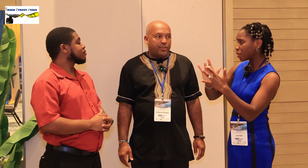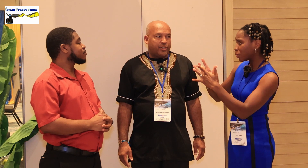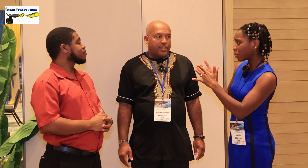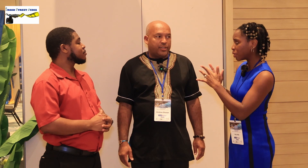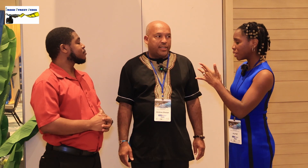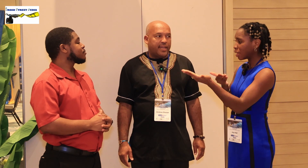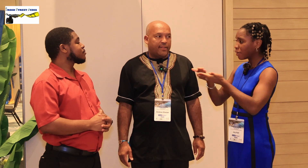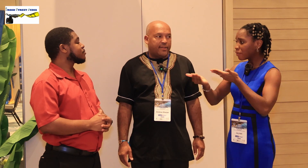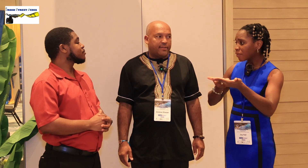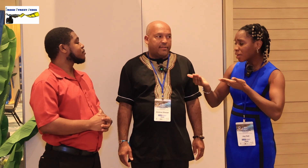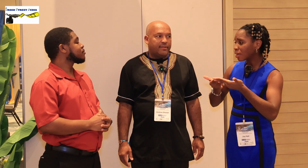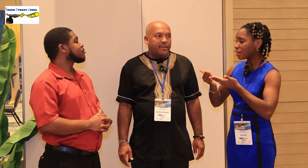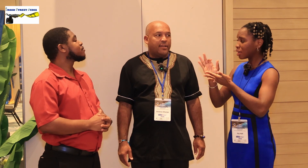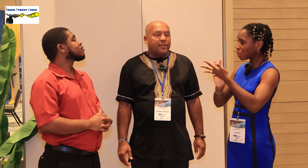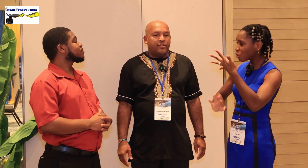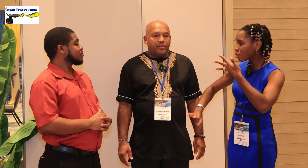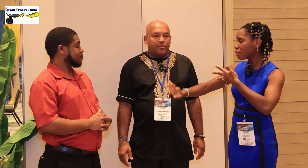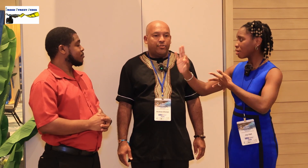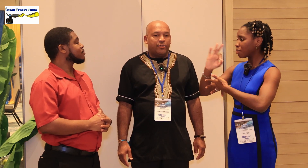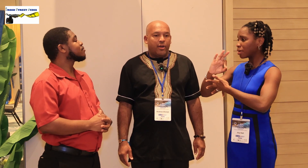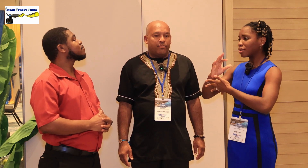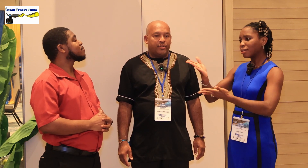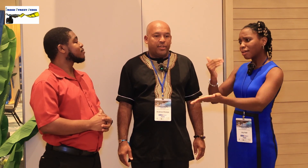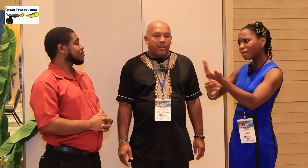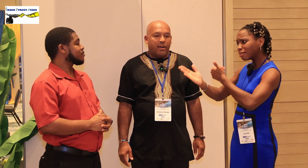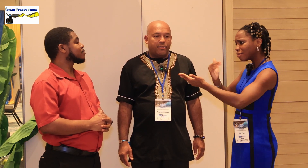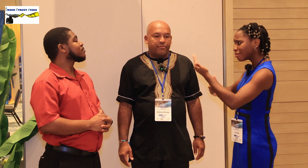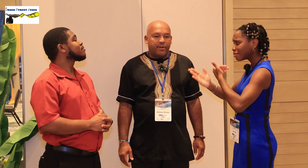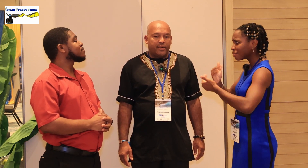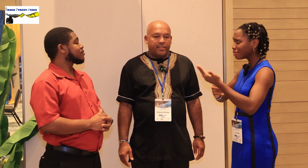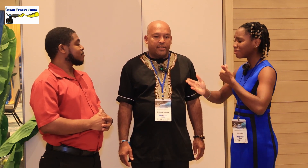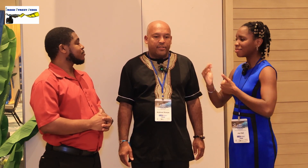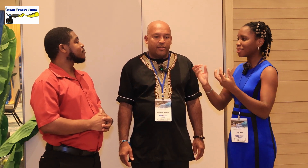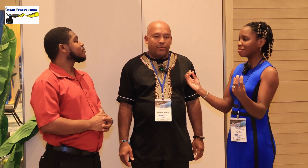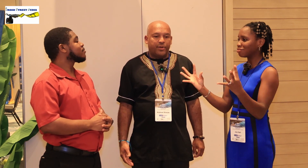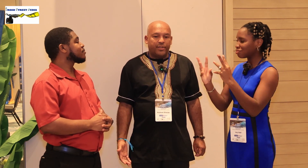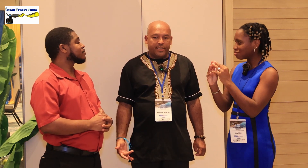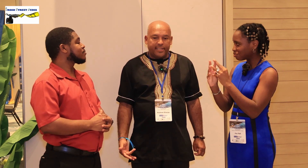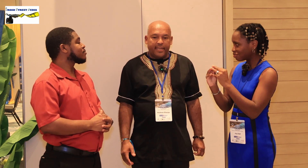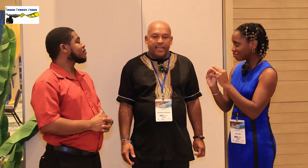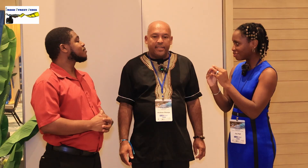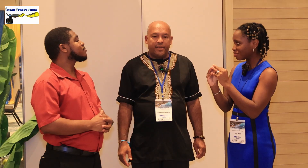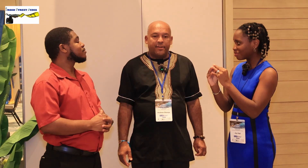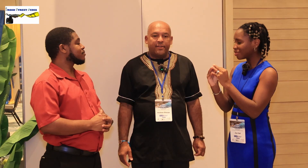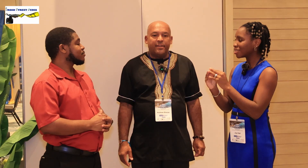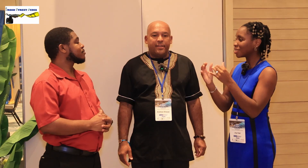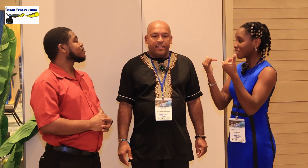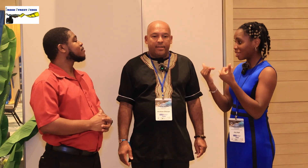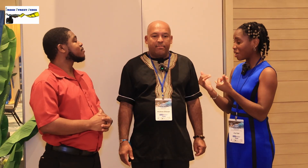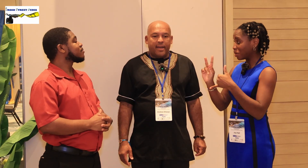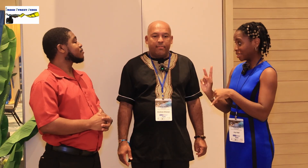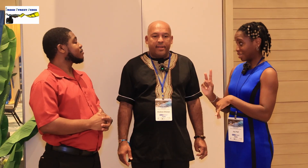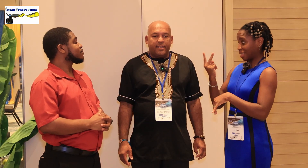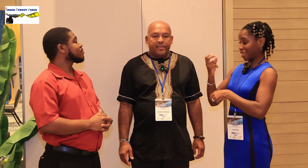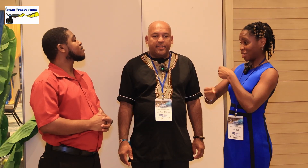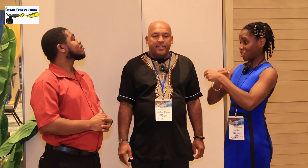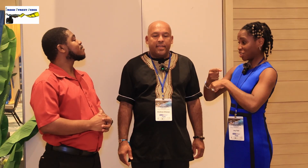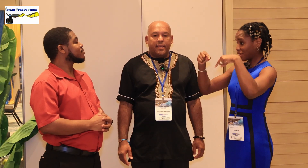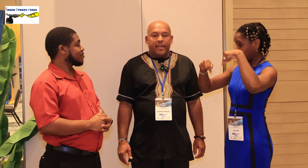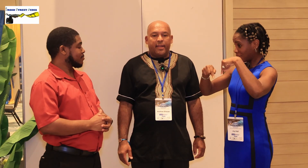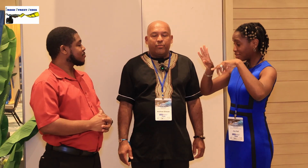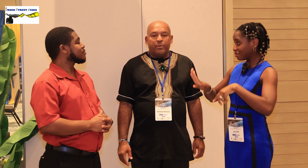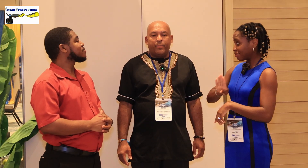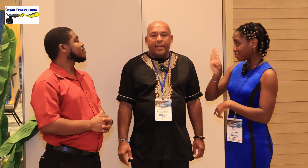Caribbean region together to come to the conference. So we're the second year in